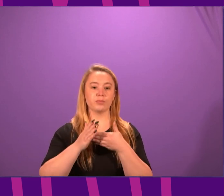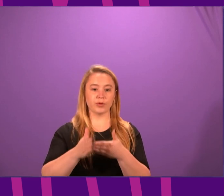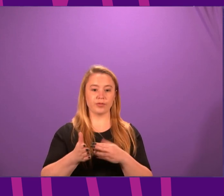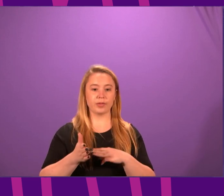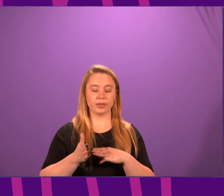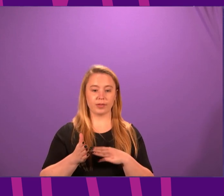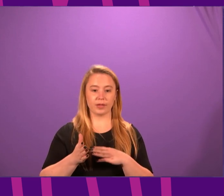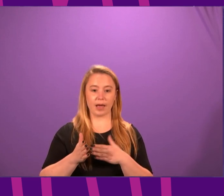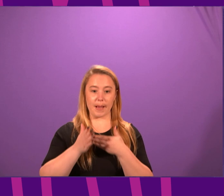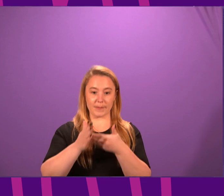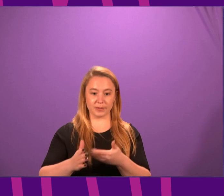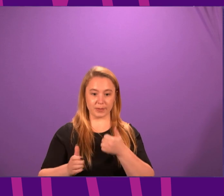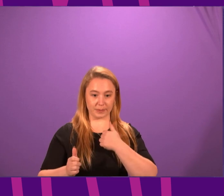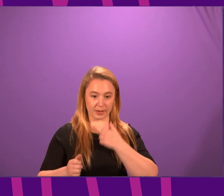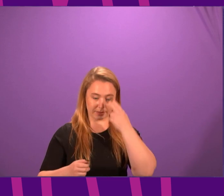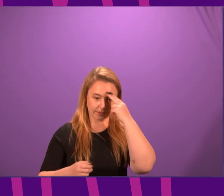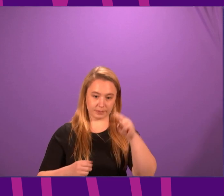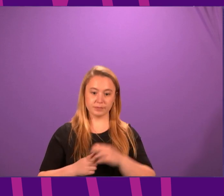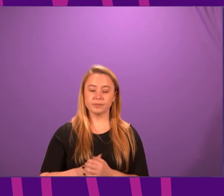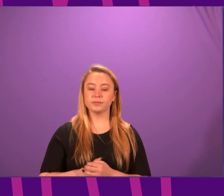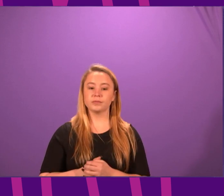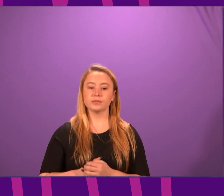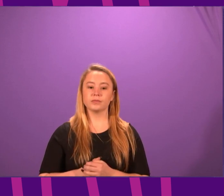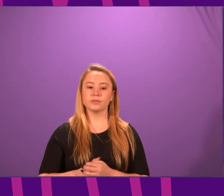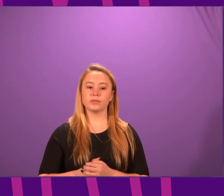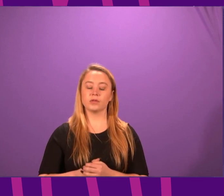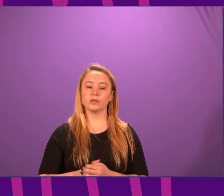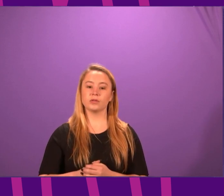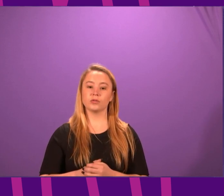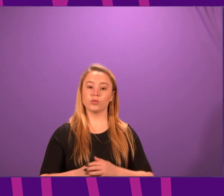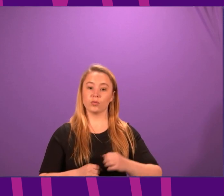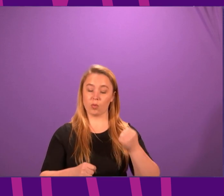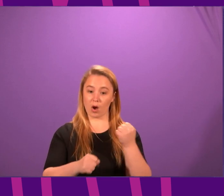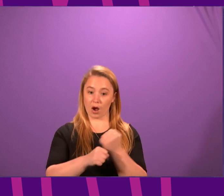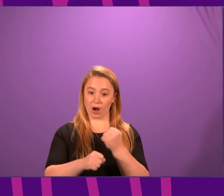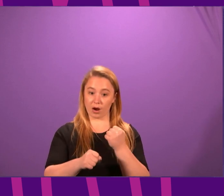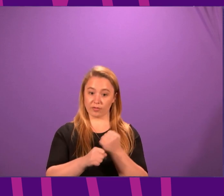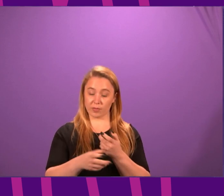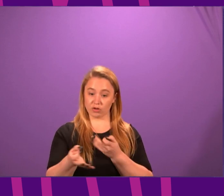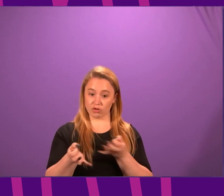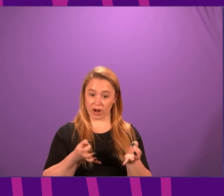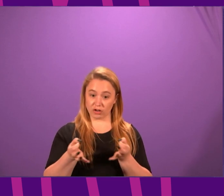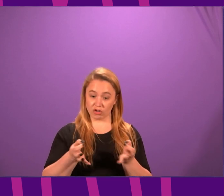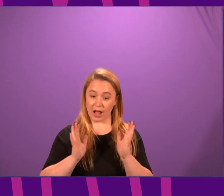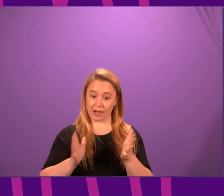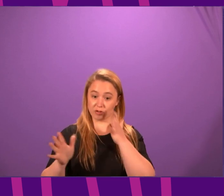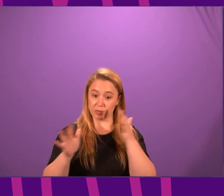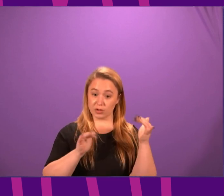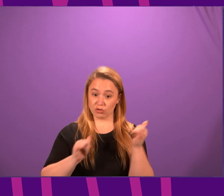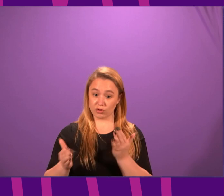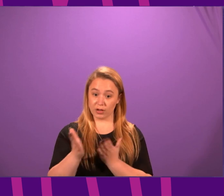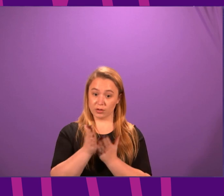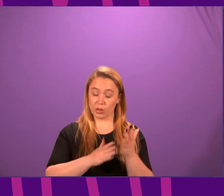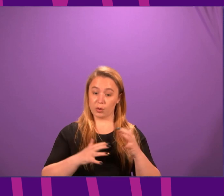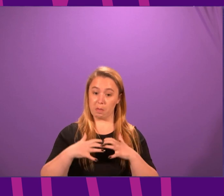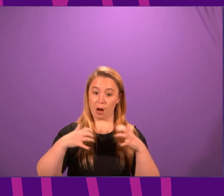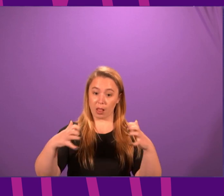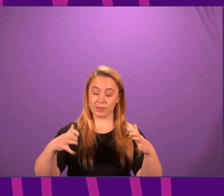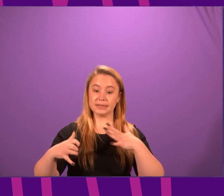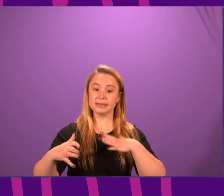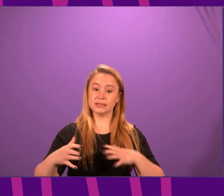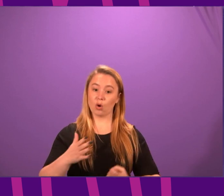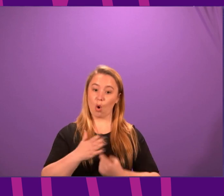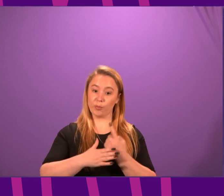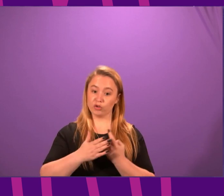is vital that the Scottish Government's strategy to tackle COVID-19 is properly scrutinised by Parliament and that we have the opportunity to